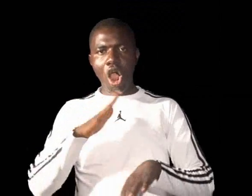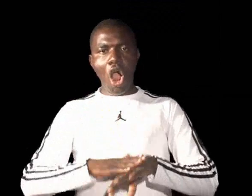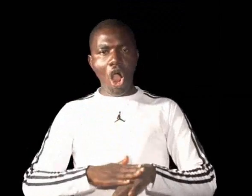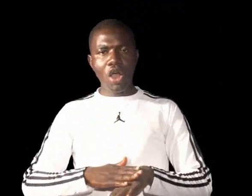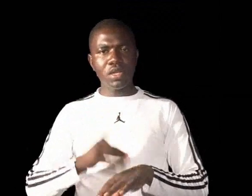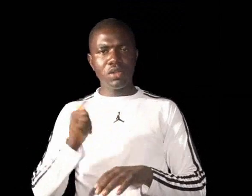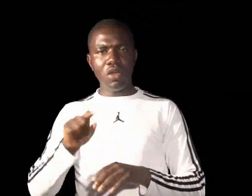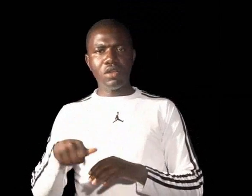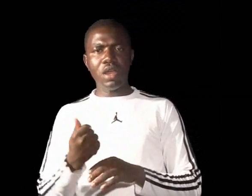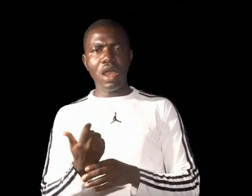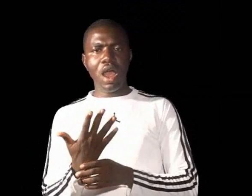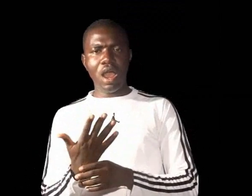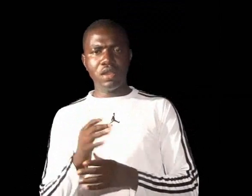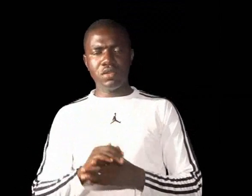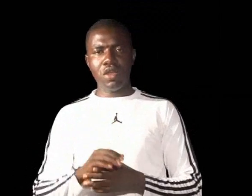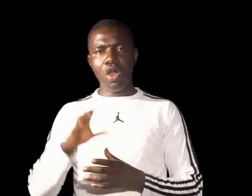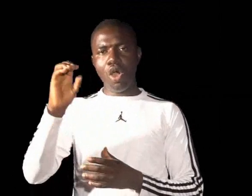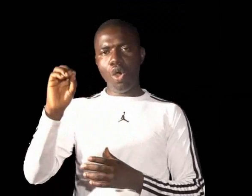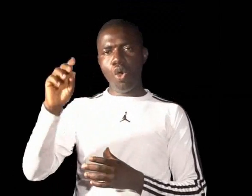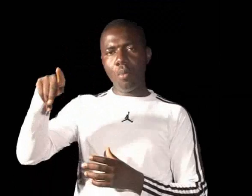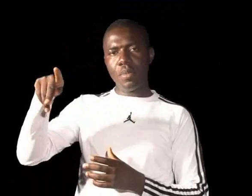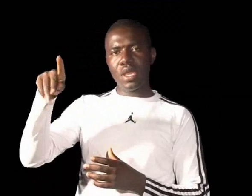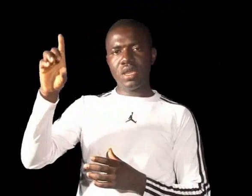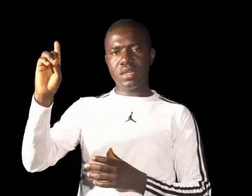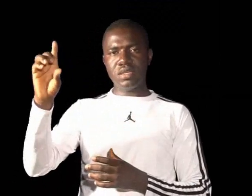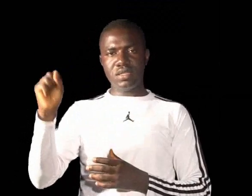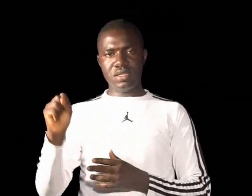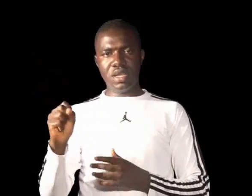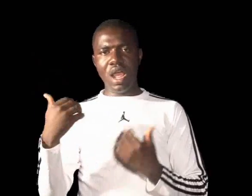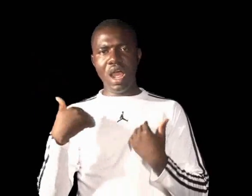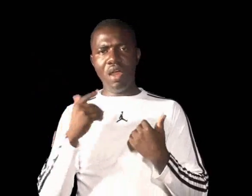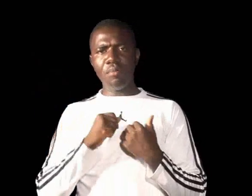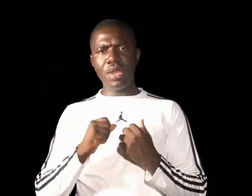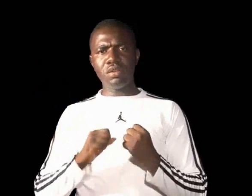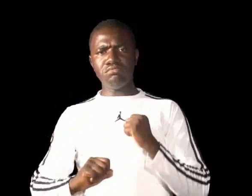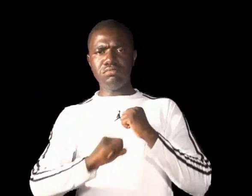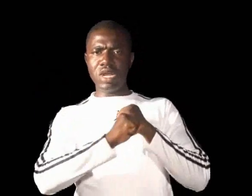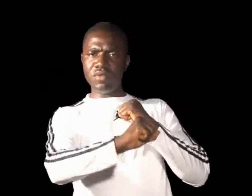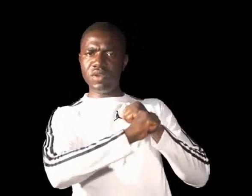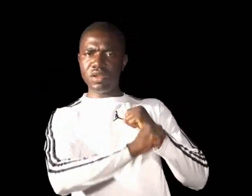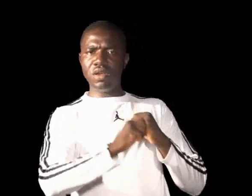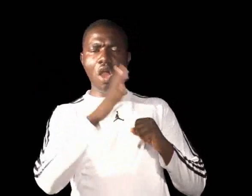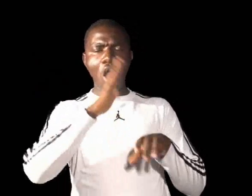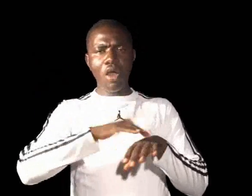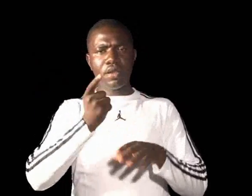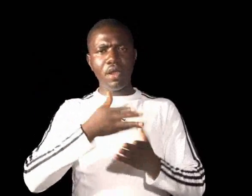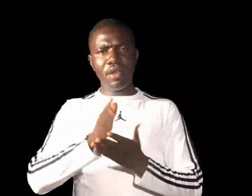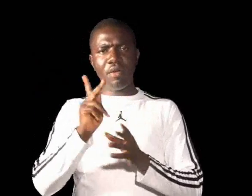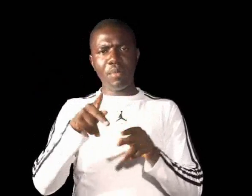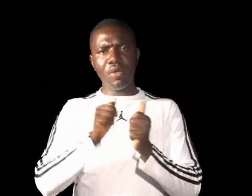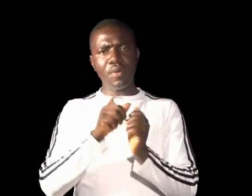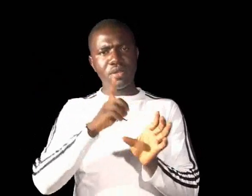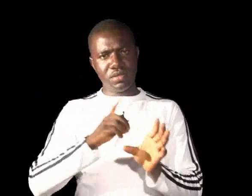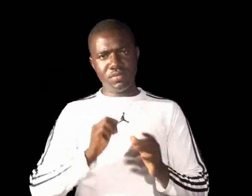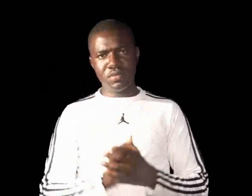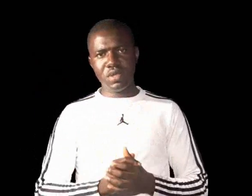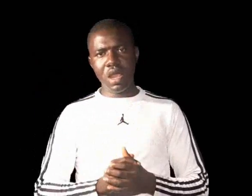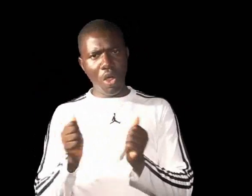hand, OPDs have been active in advocating for institutional recognition of the rights of persons with disabilities,